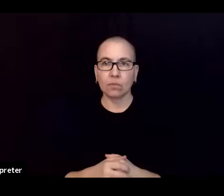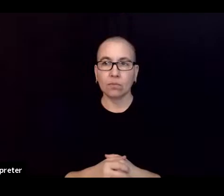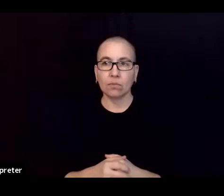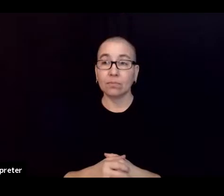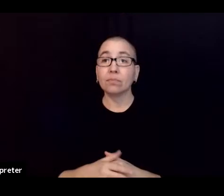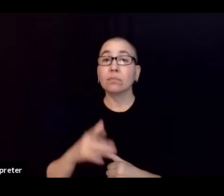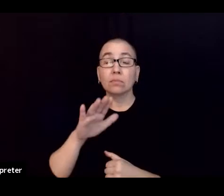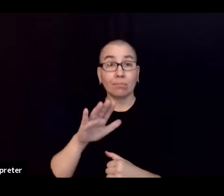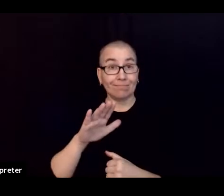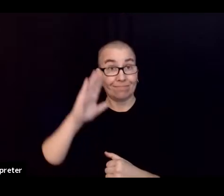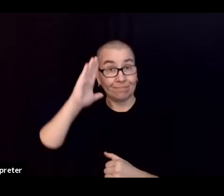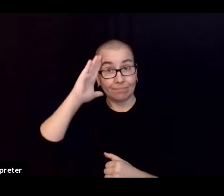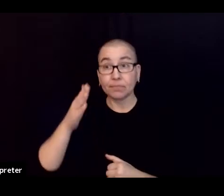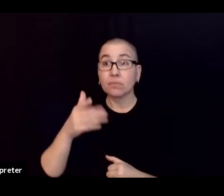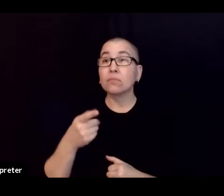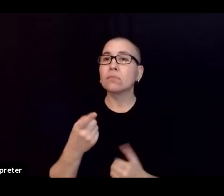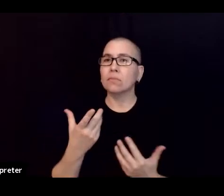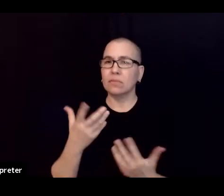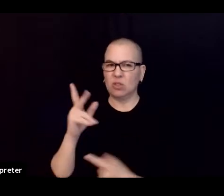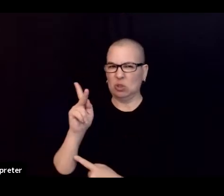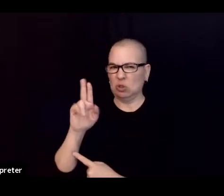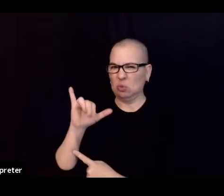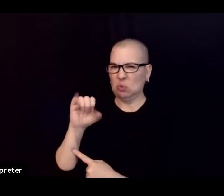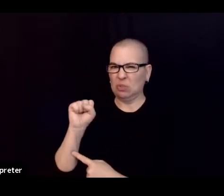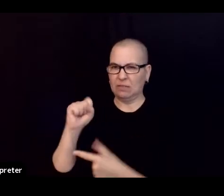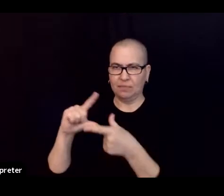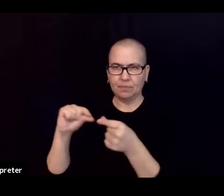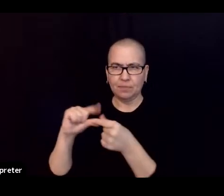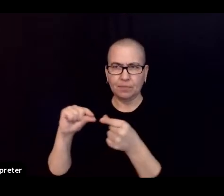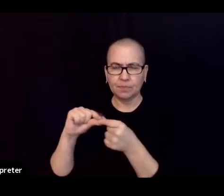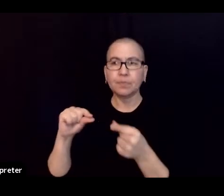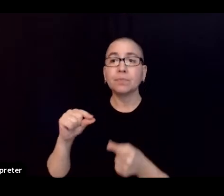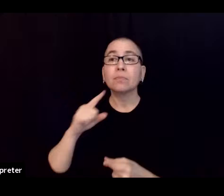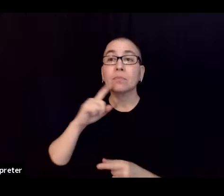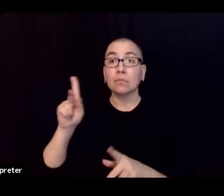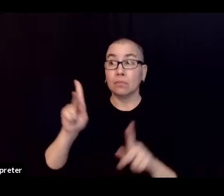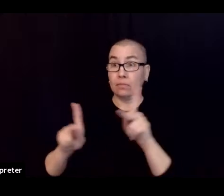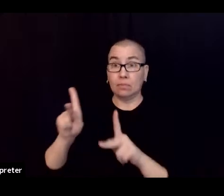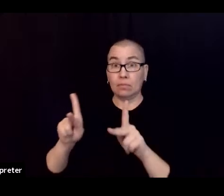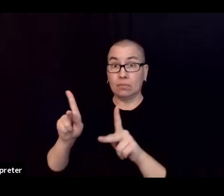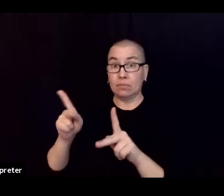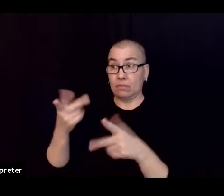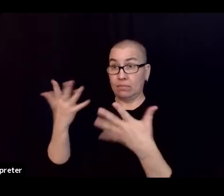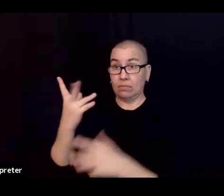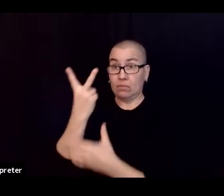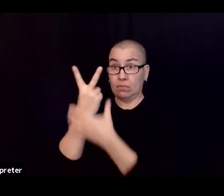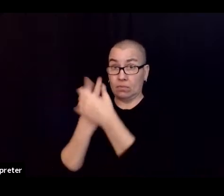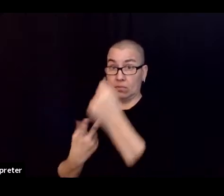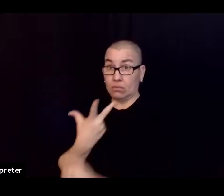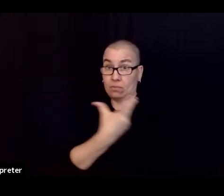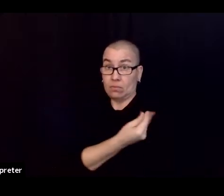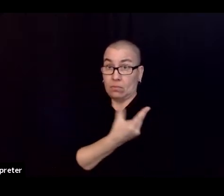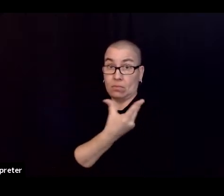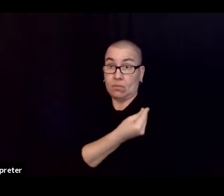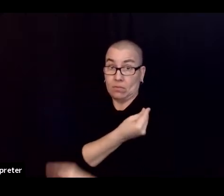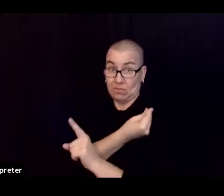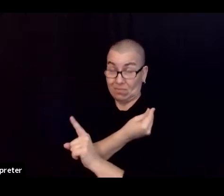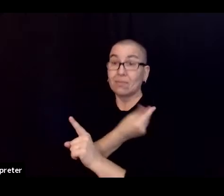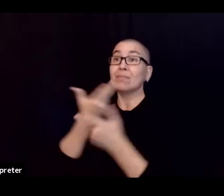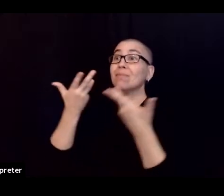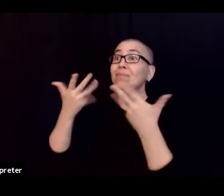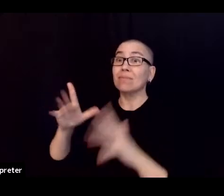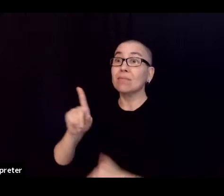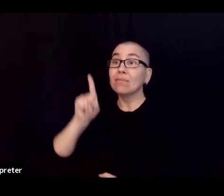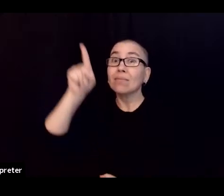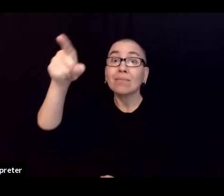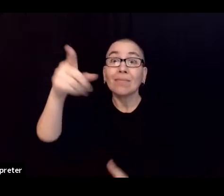fully vaccinated people need to continue to take precautions such as masking and social distancing when in public,